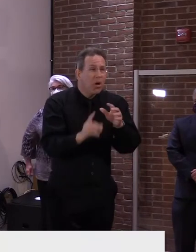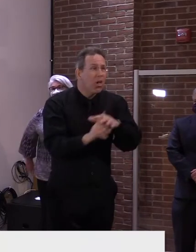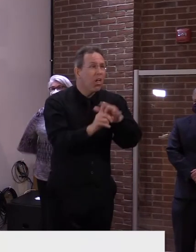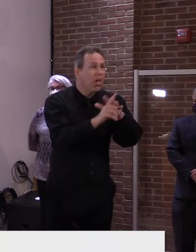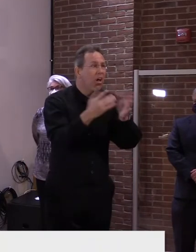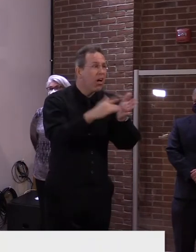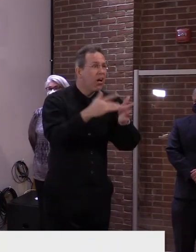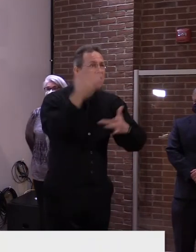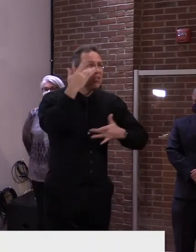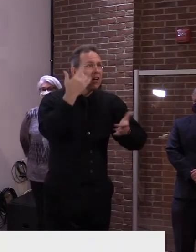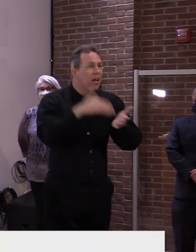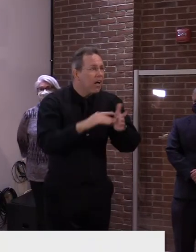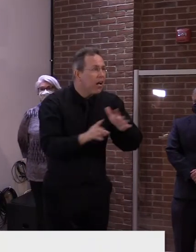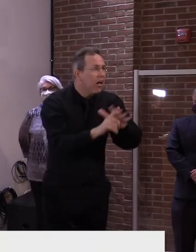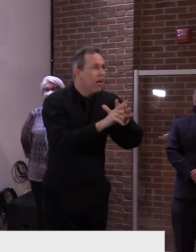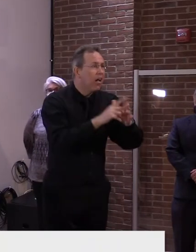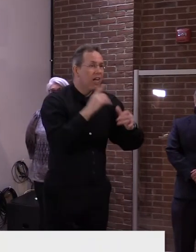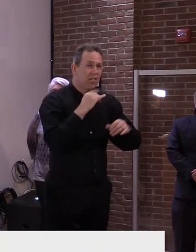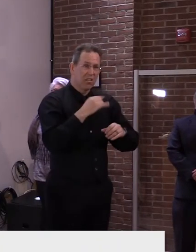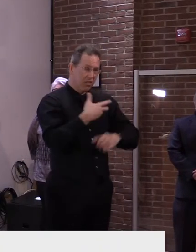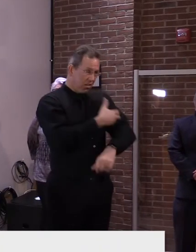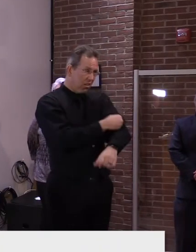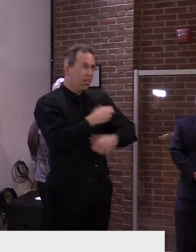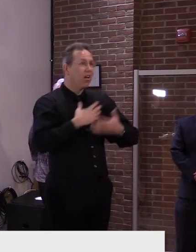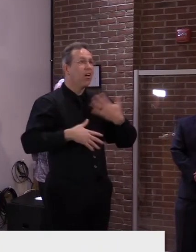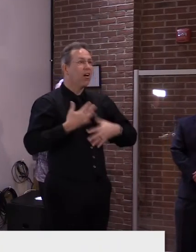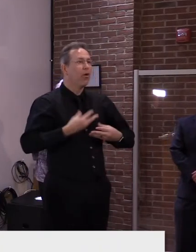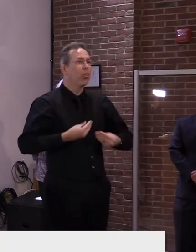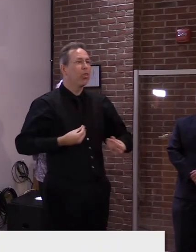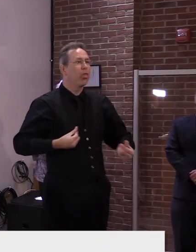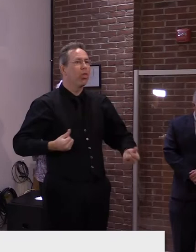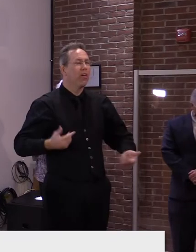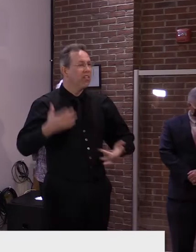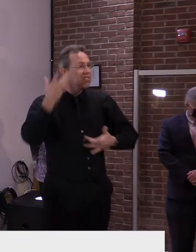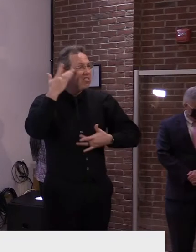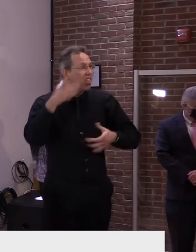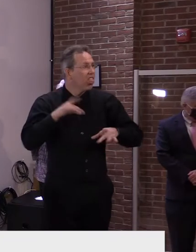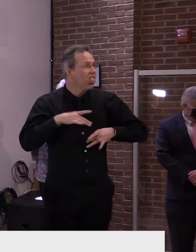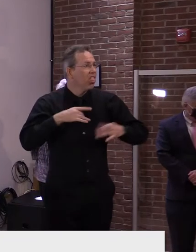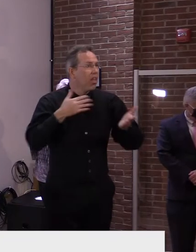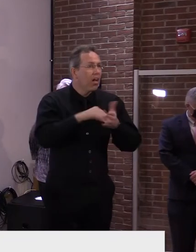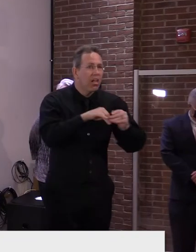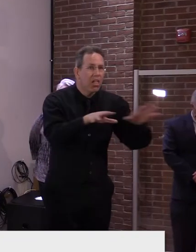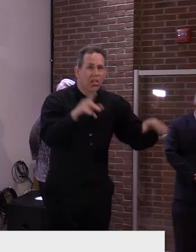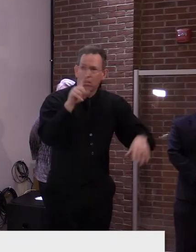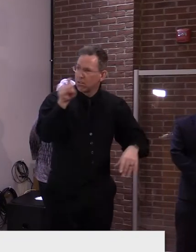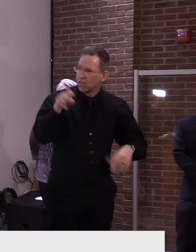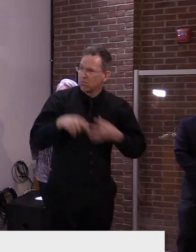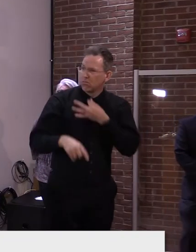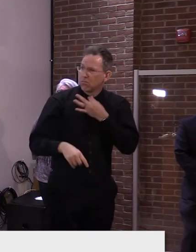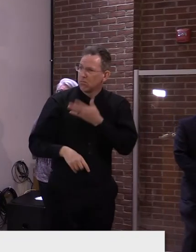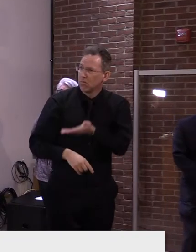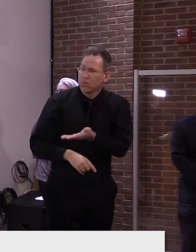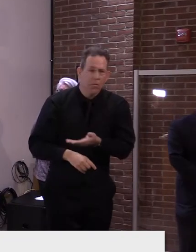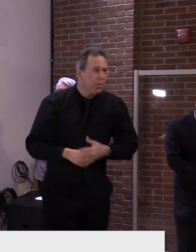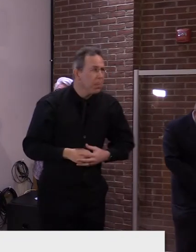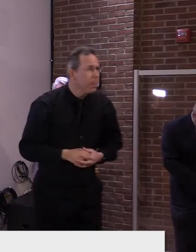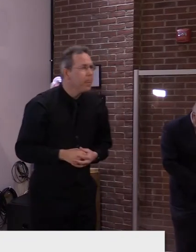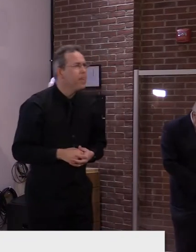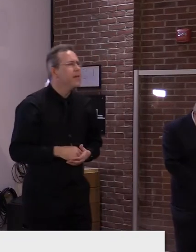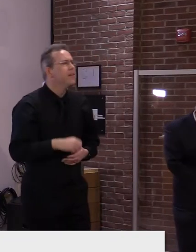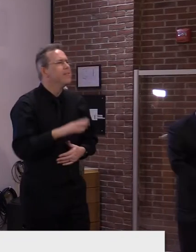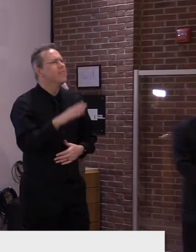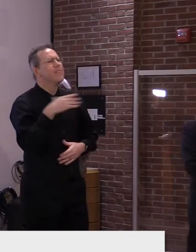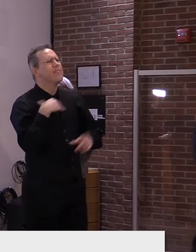I'm going to ask Dr. Levine to answer part of this, but I just wanted to remind everyone, we are not going to get rid of this virus,